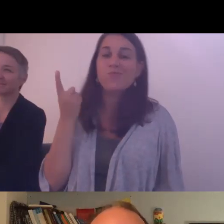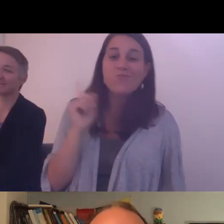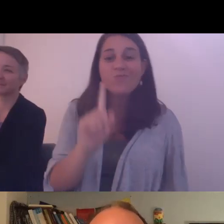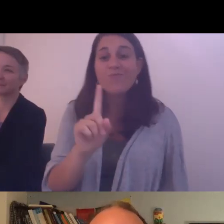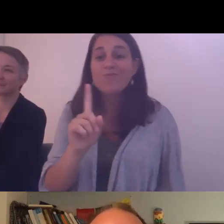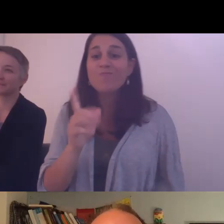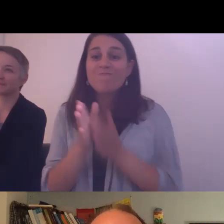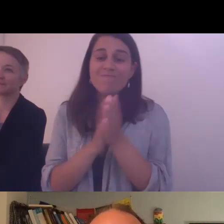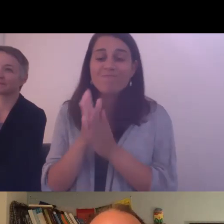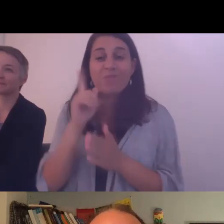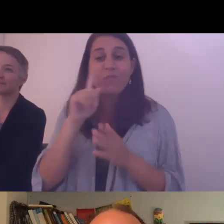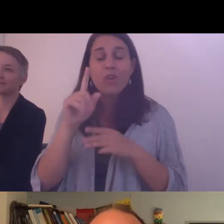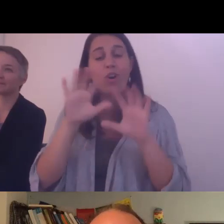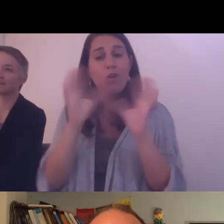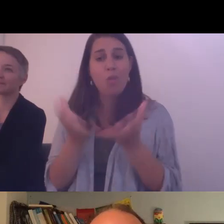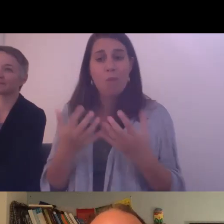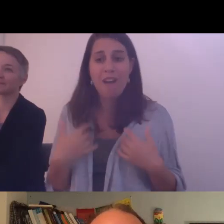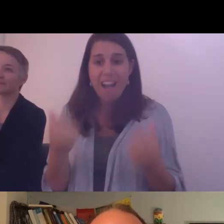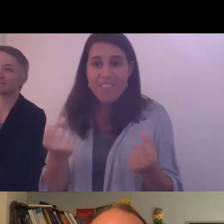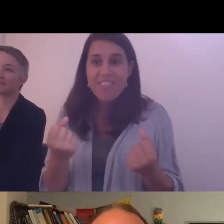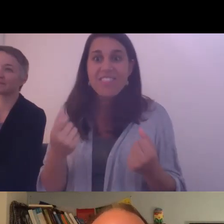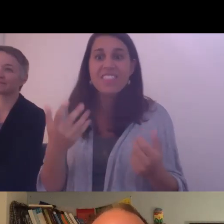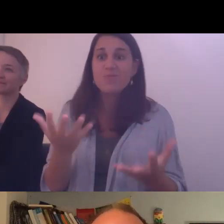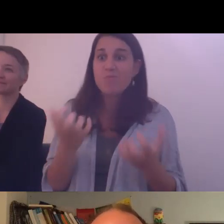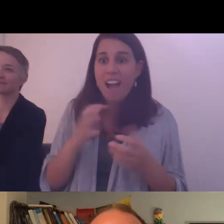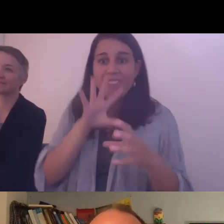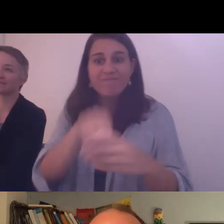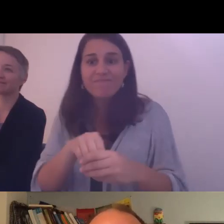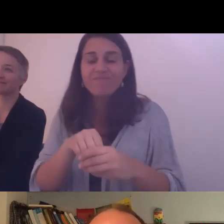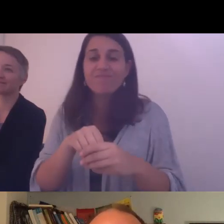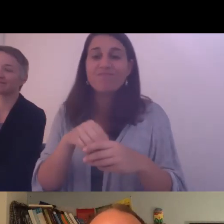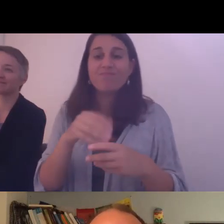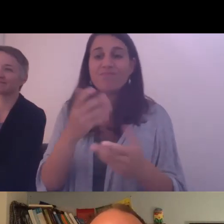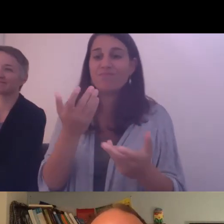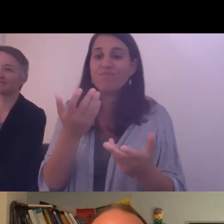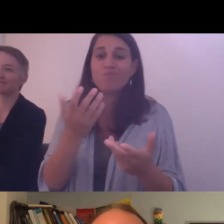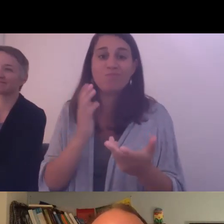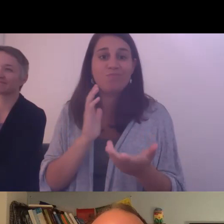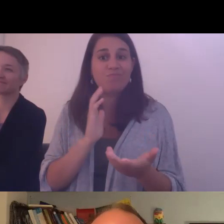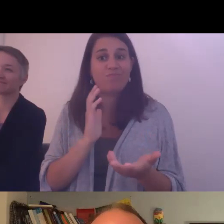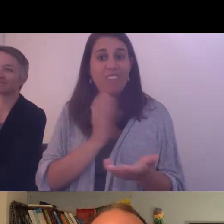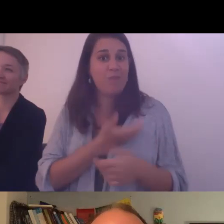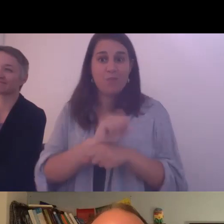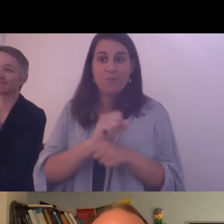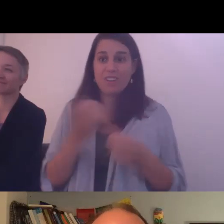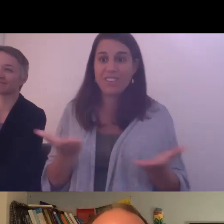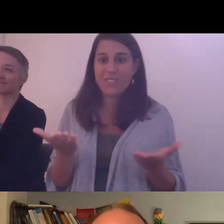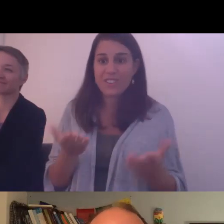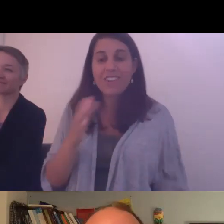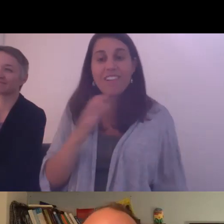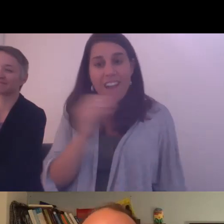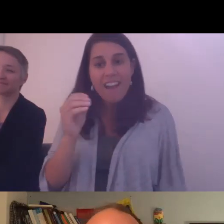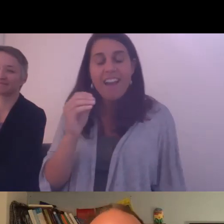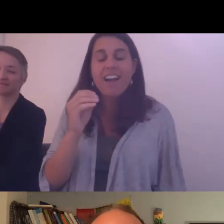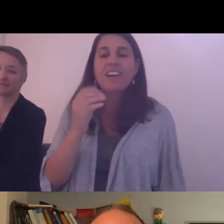global health, and was eager to start participating in the work that we do, and also in